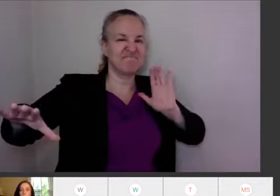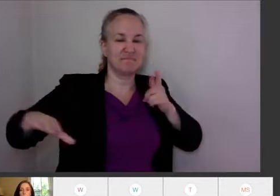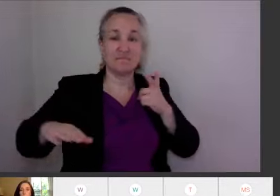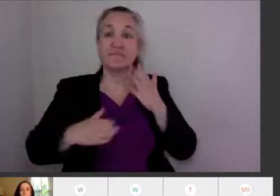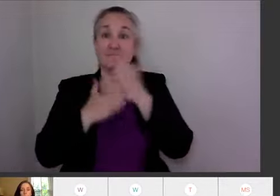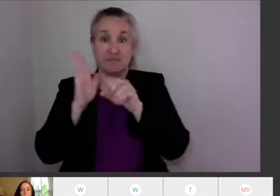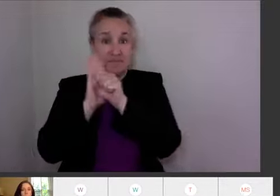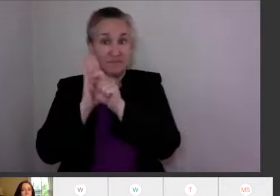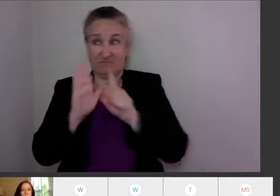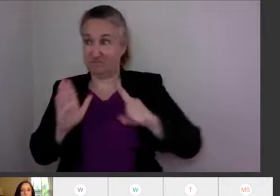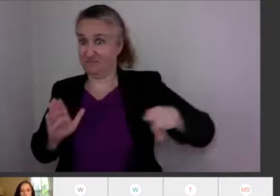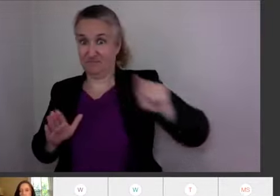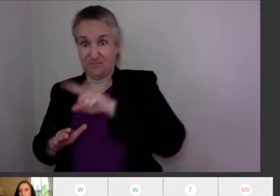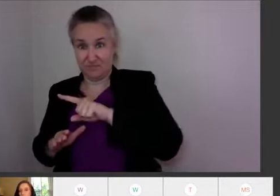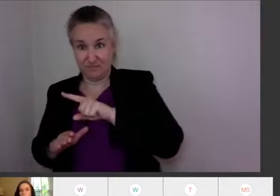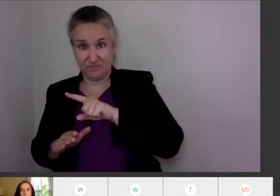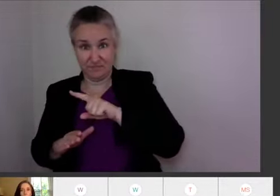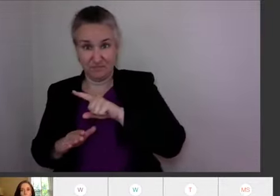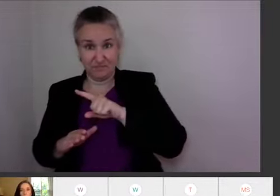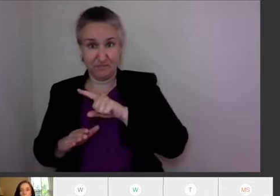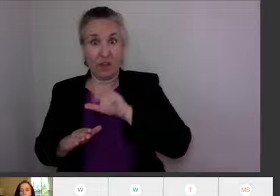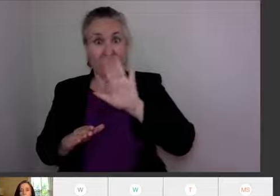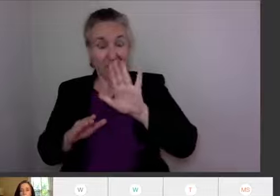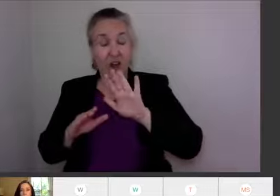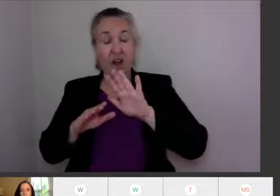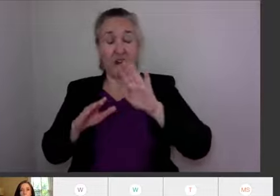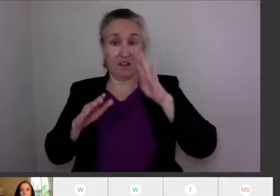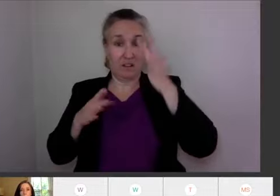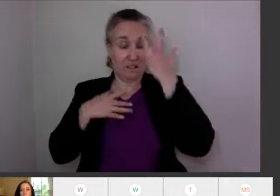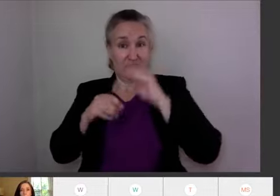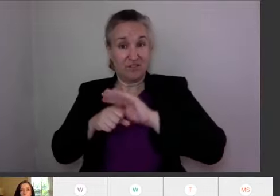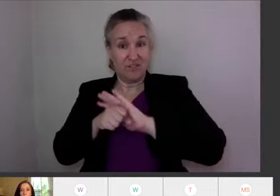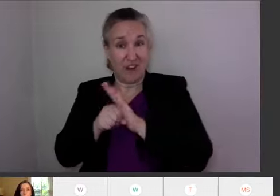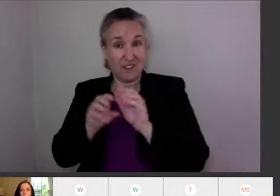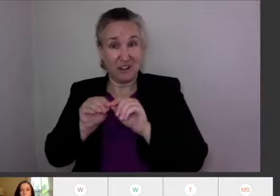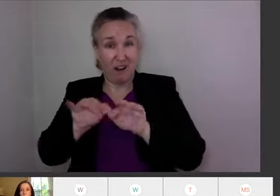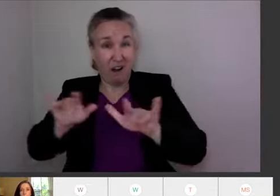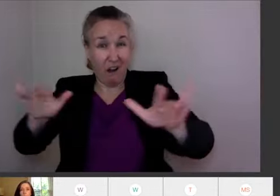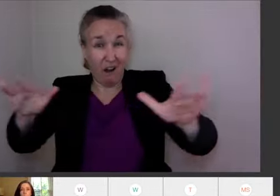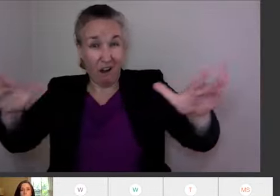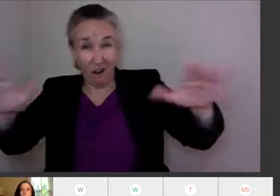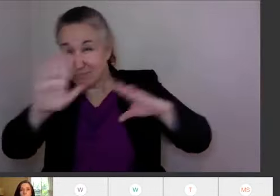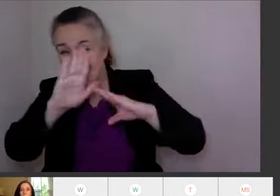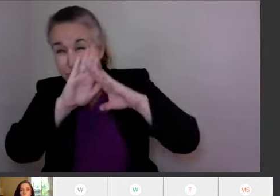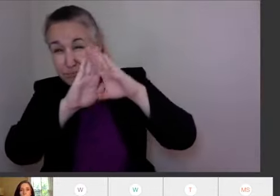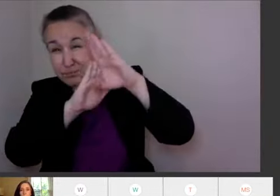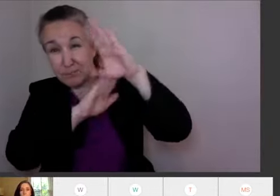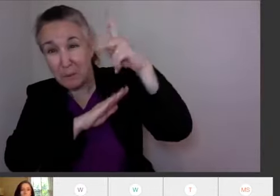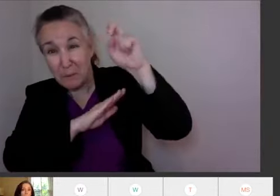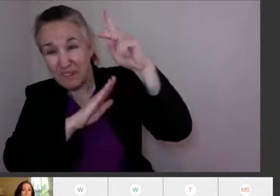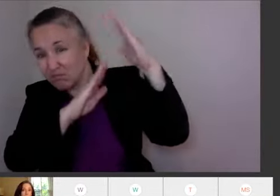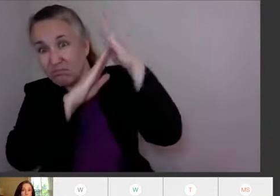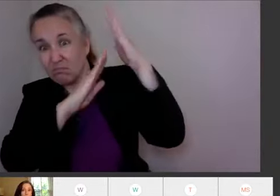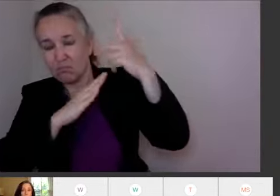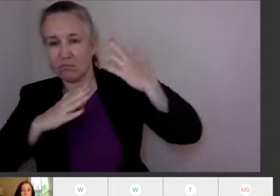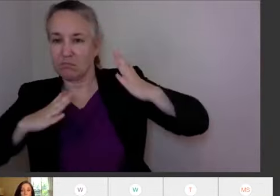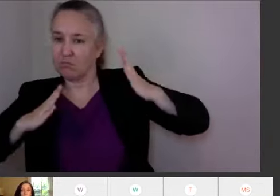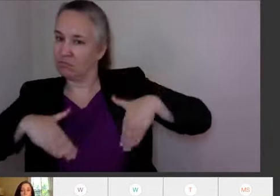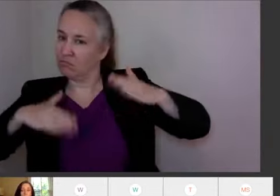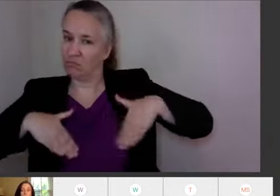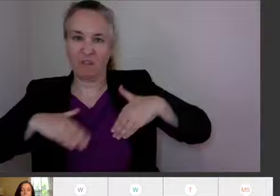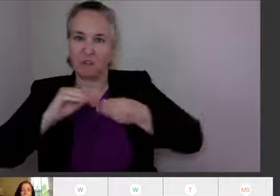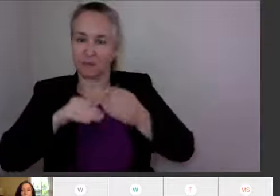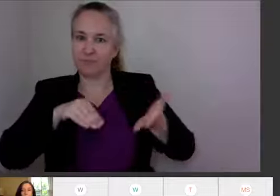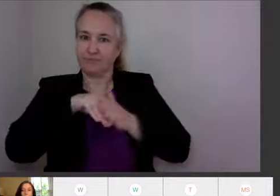have clearly not peaked in their virus cases yet. They're going up by large percentages